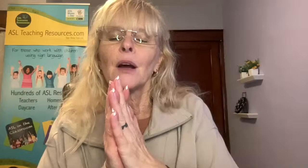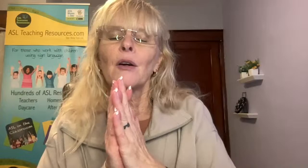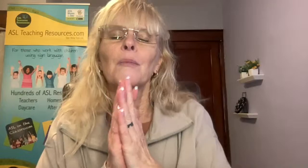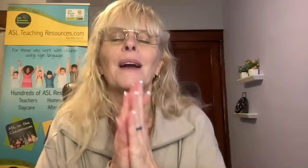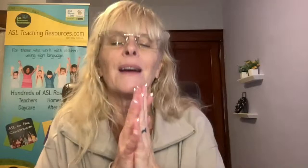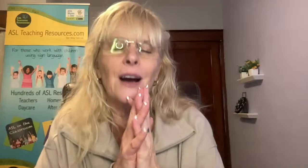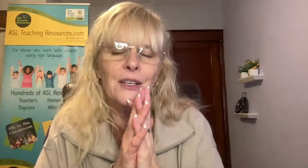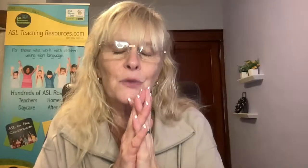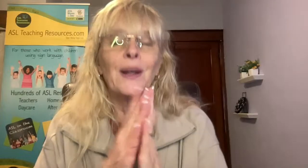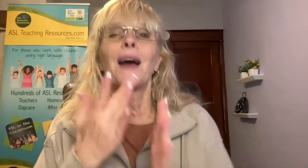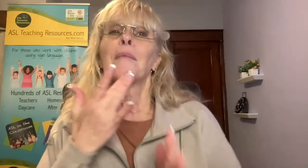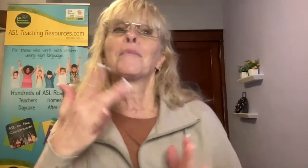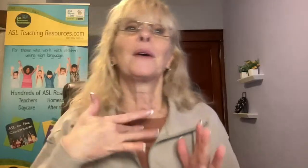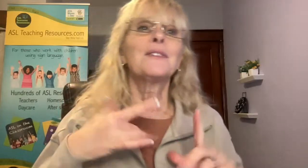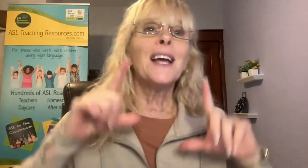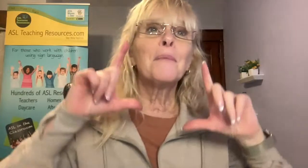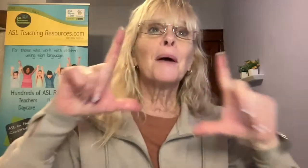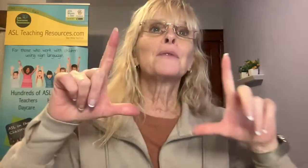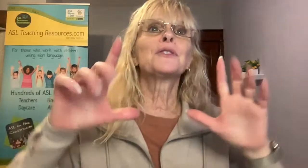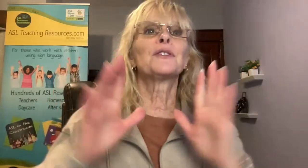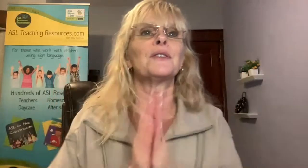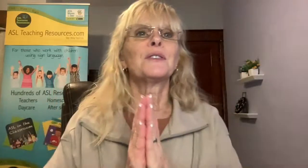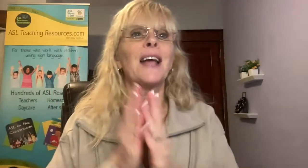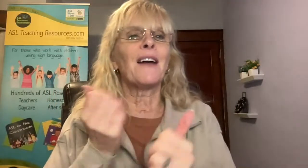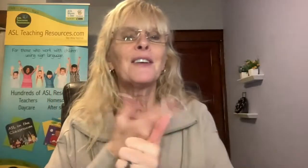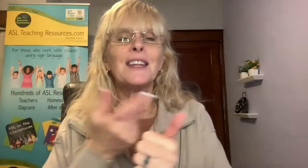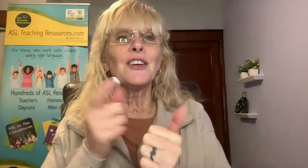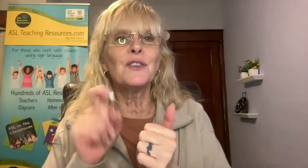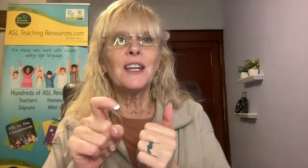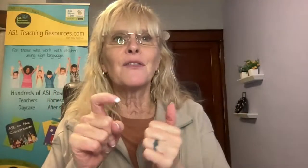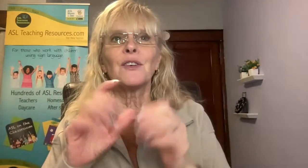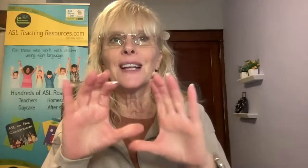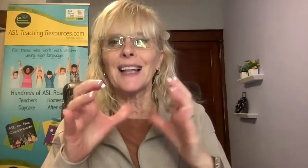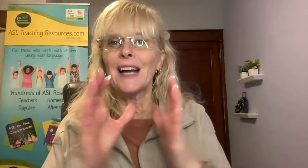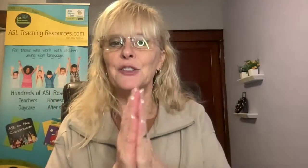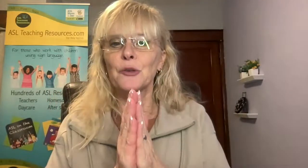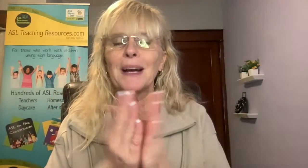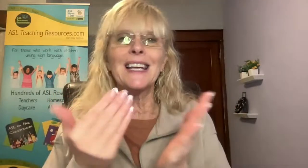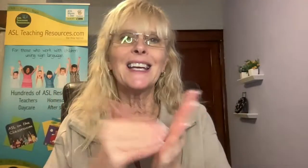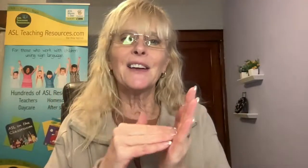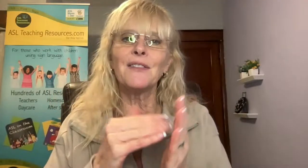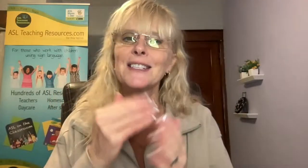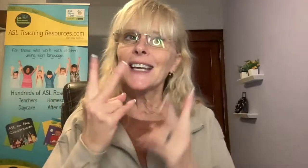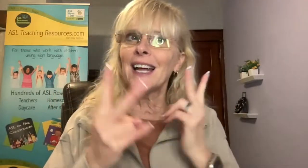Oh my gosh, we have birthday posters, everything you need for the classroom. Again, visit at